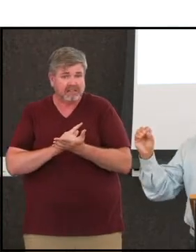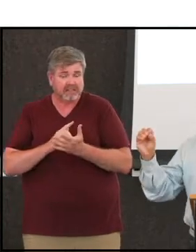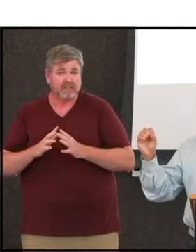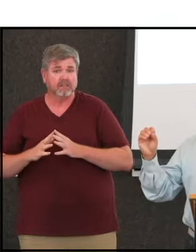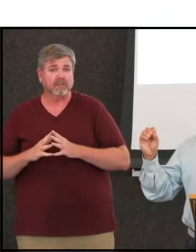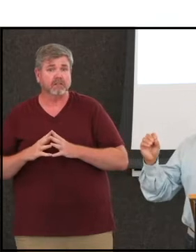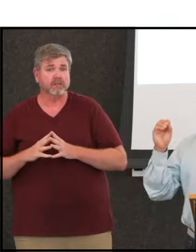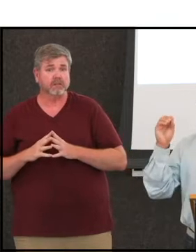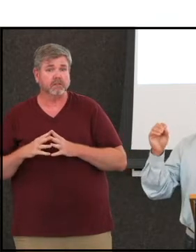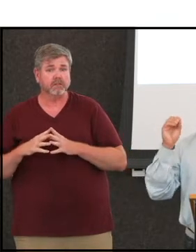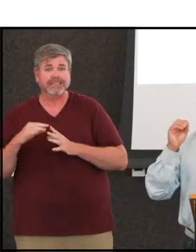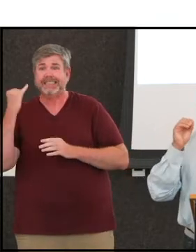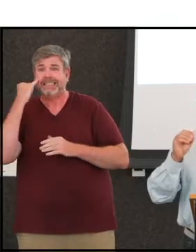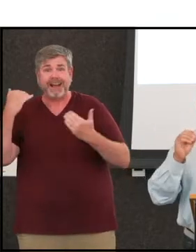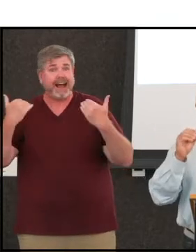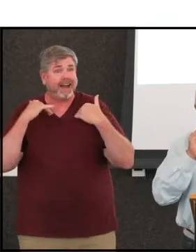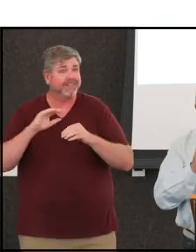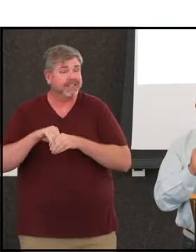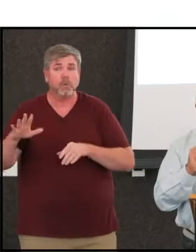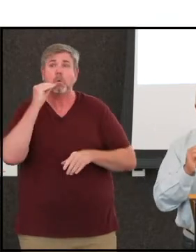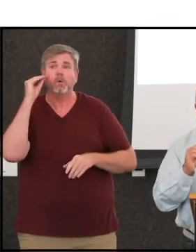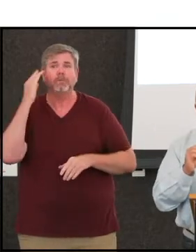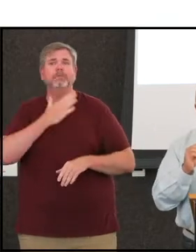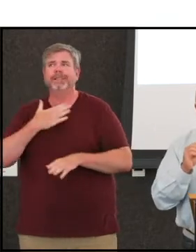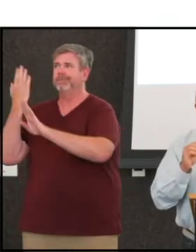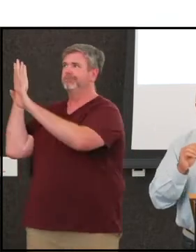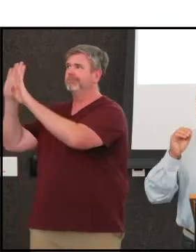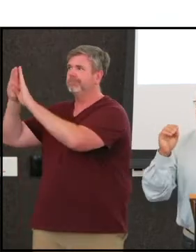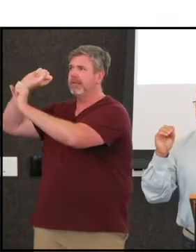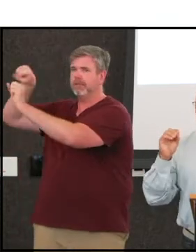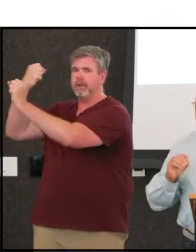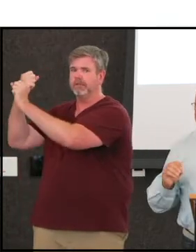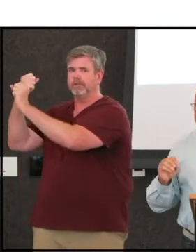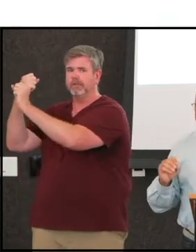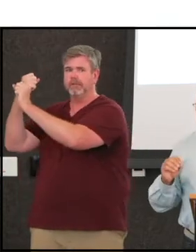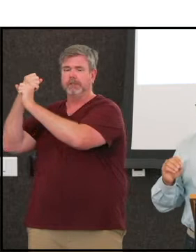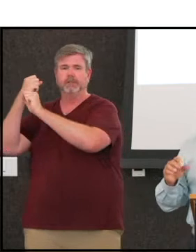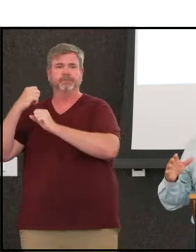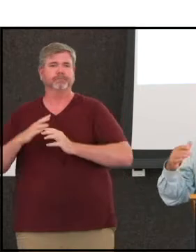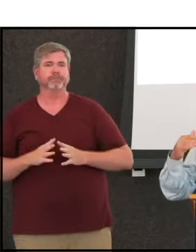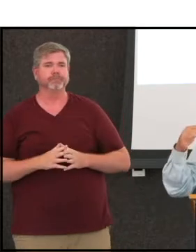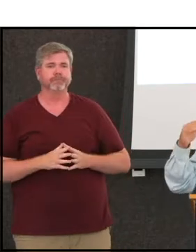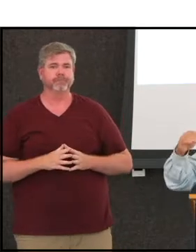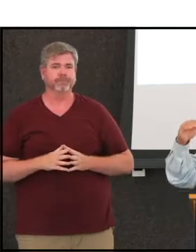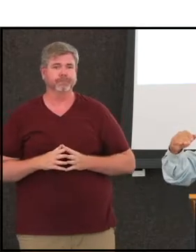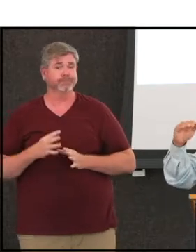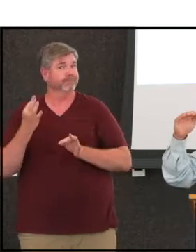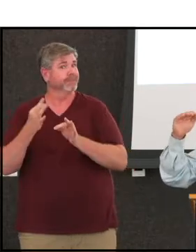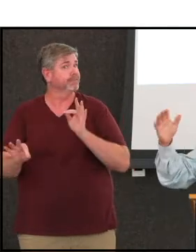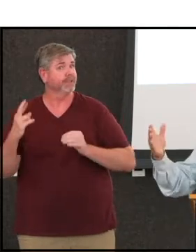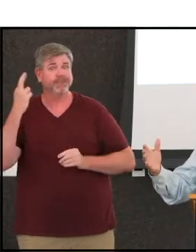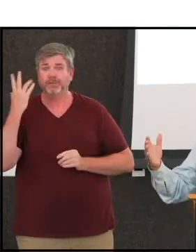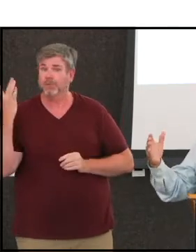up. Don't have your kids have access to them. A very simple reason. When a kid is